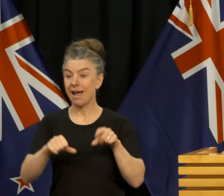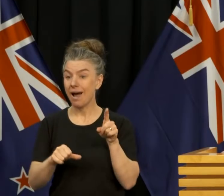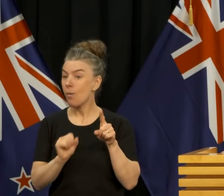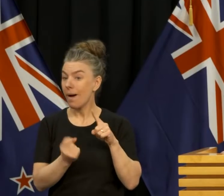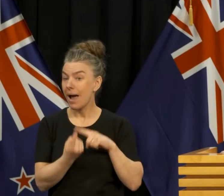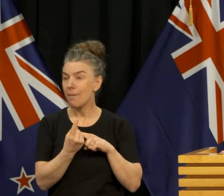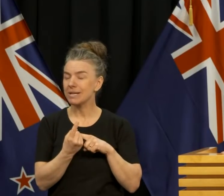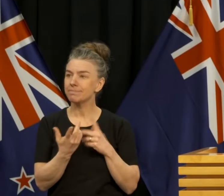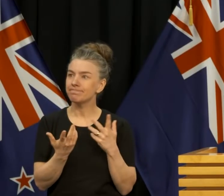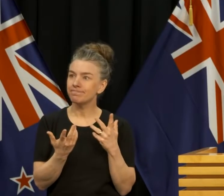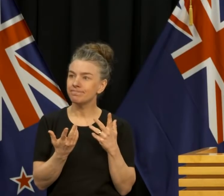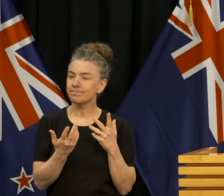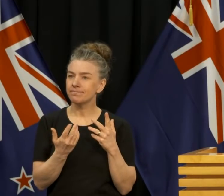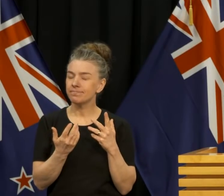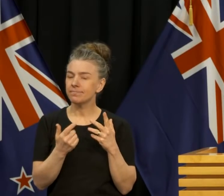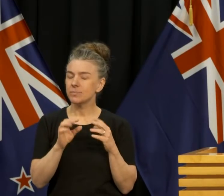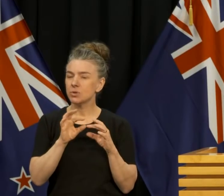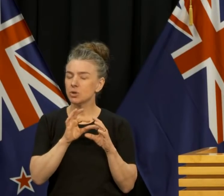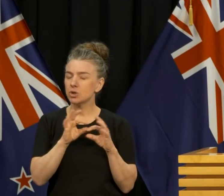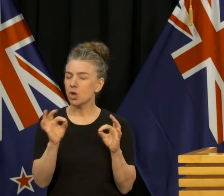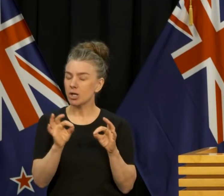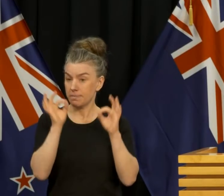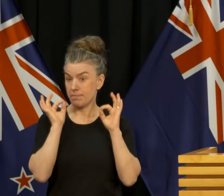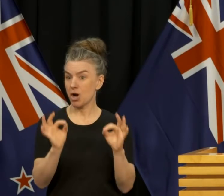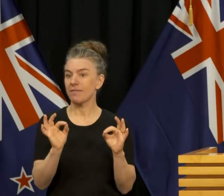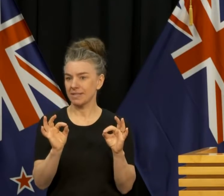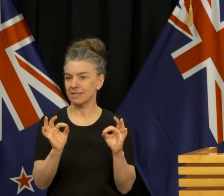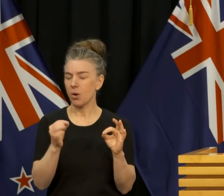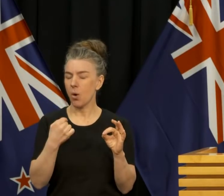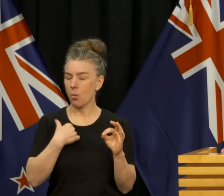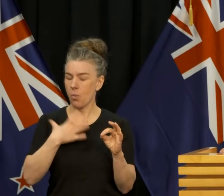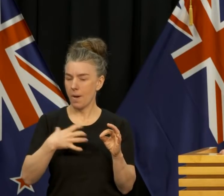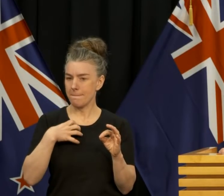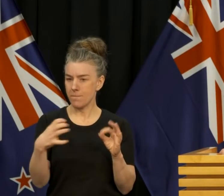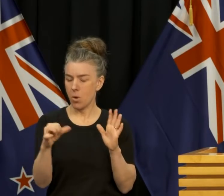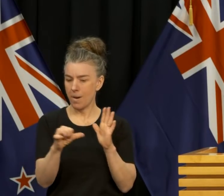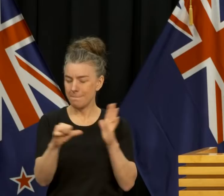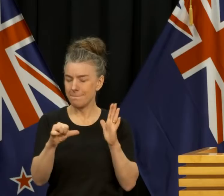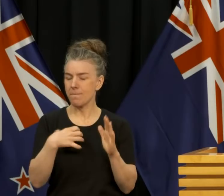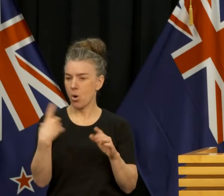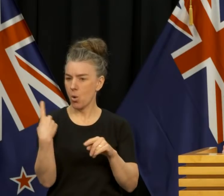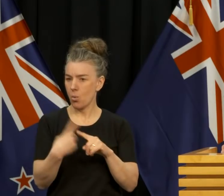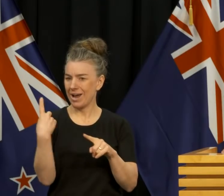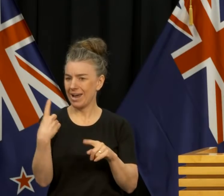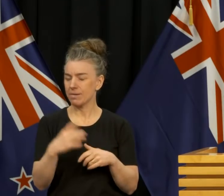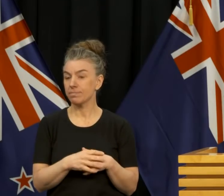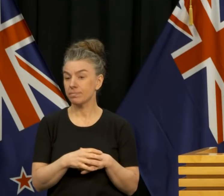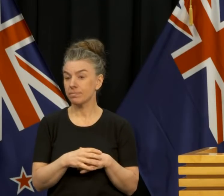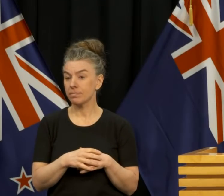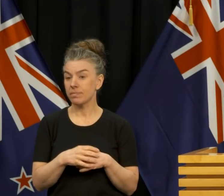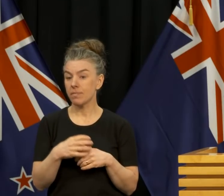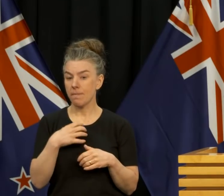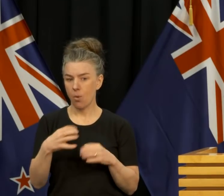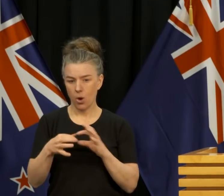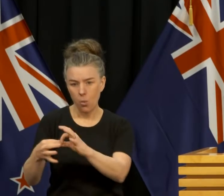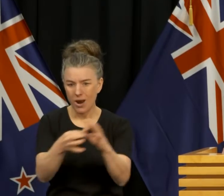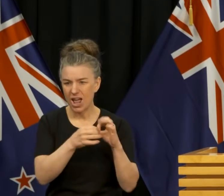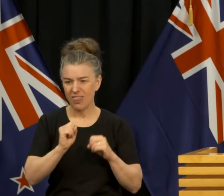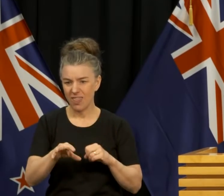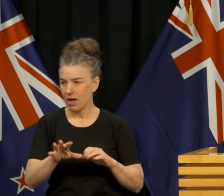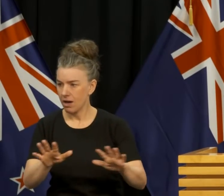wasn't the level of response that we needed to see, needed to happen more quickly, needed to be more